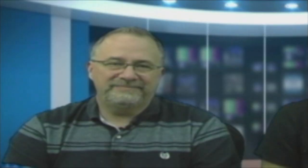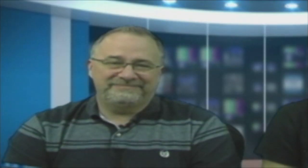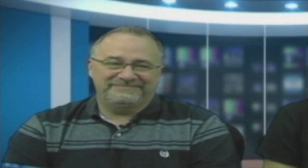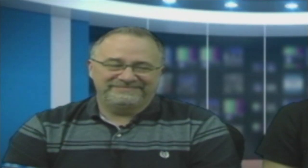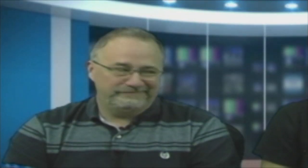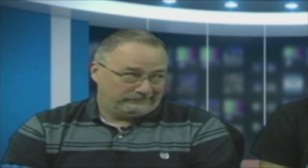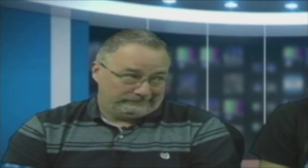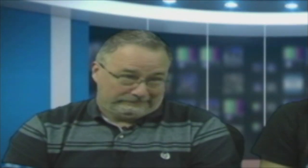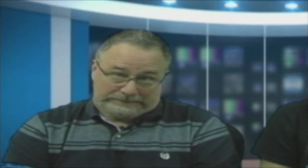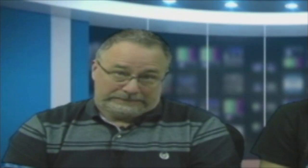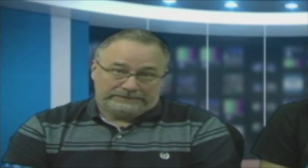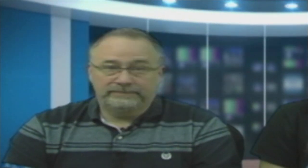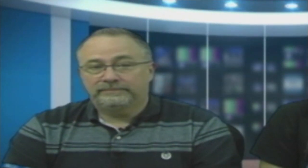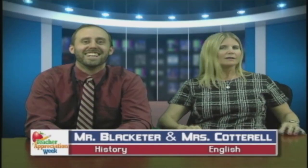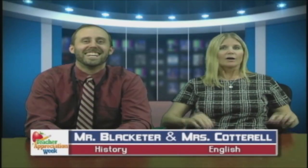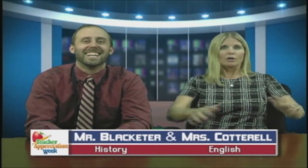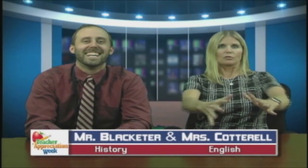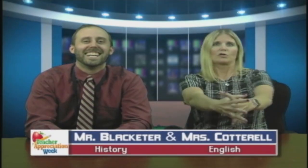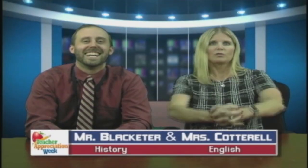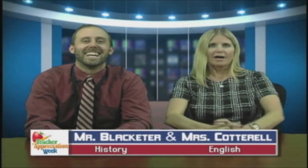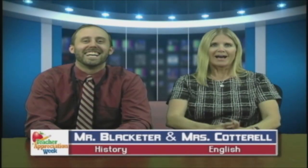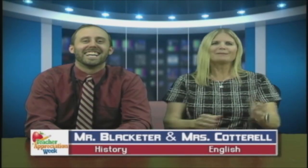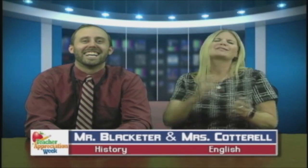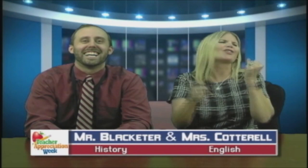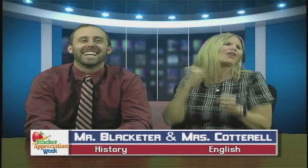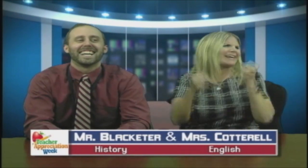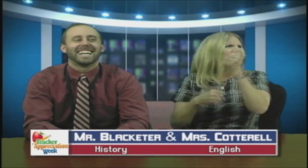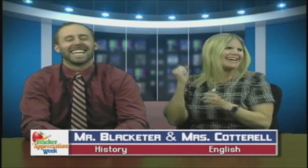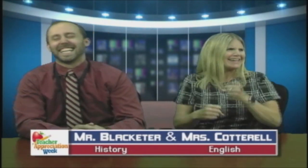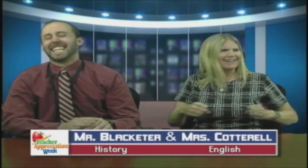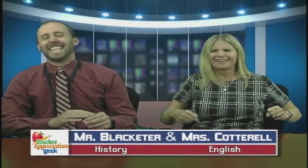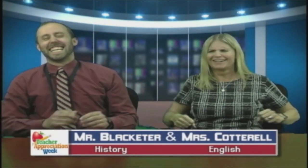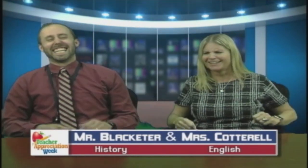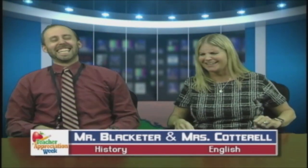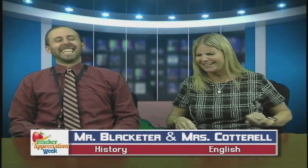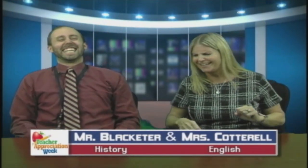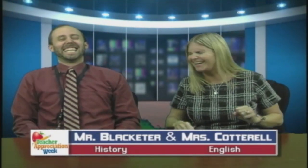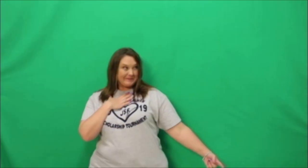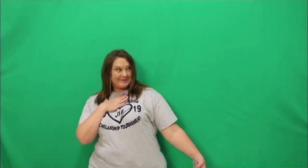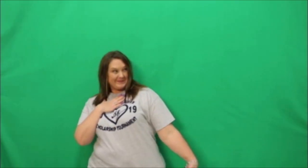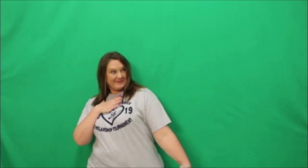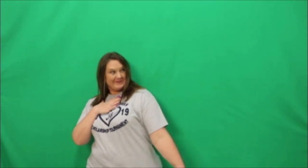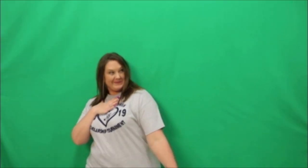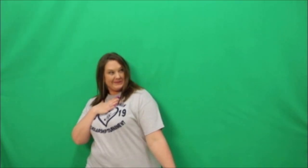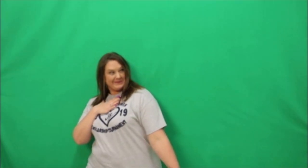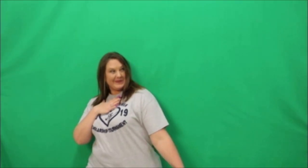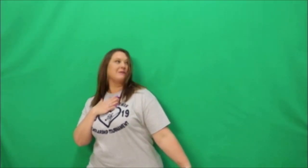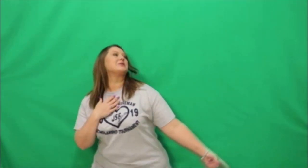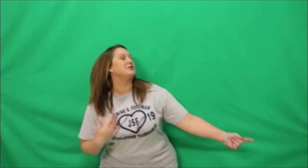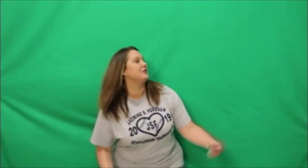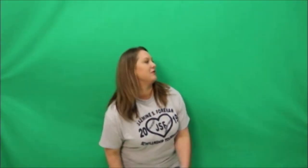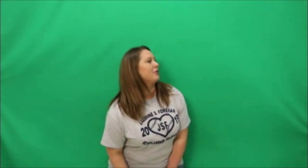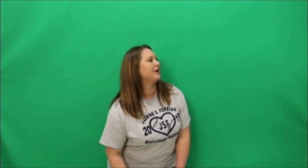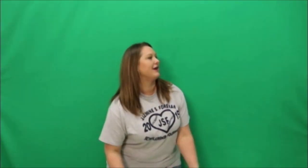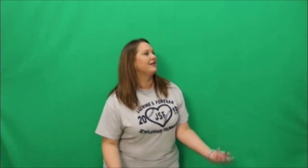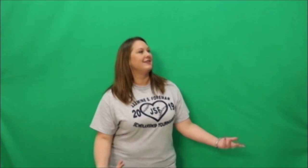Current physicals expire soon Oh, gross I'm sorry I was